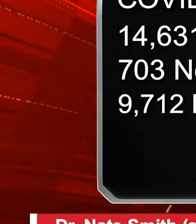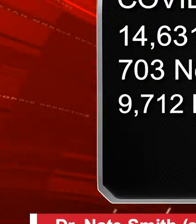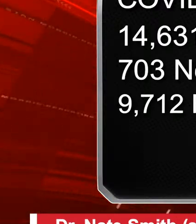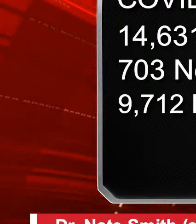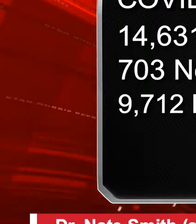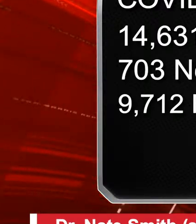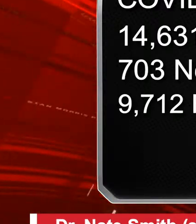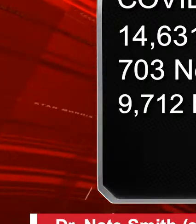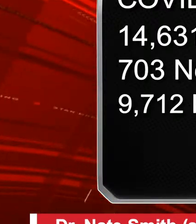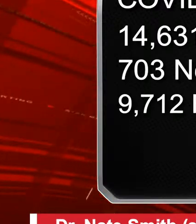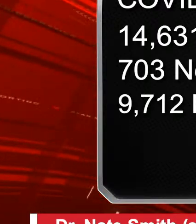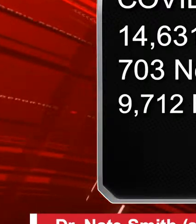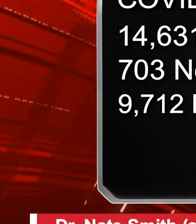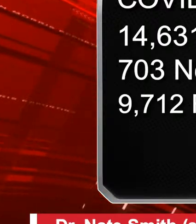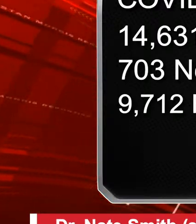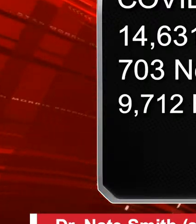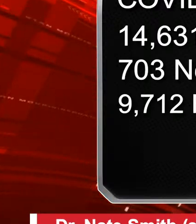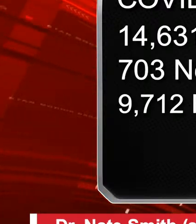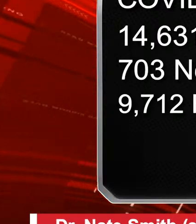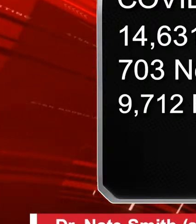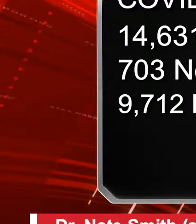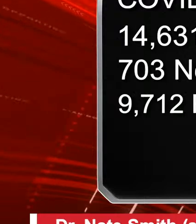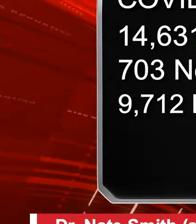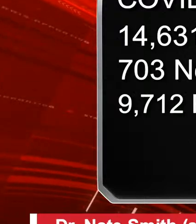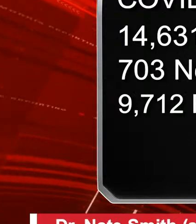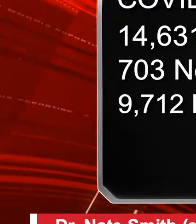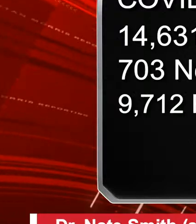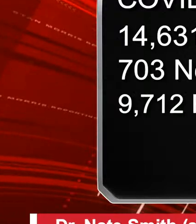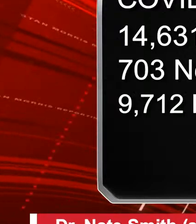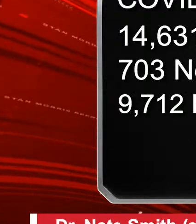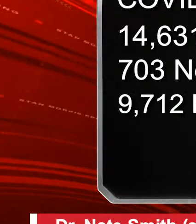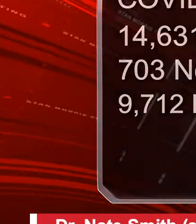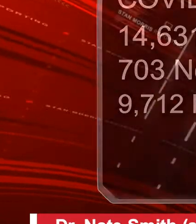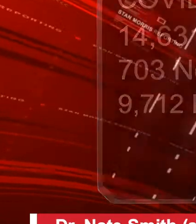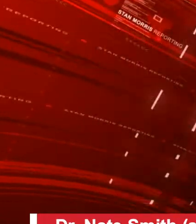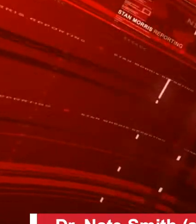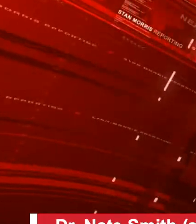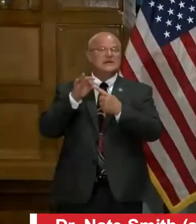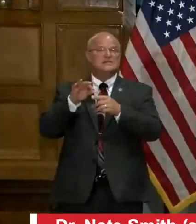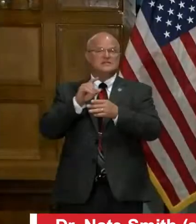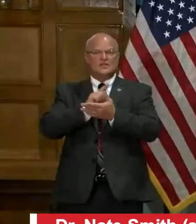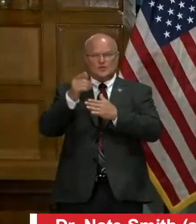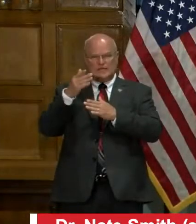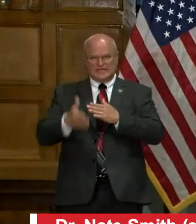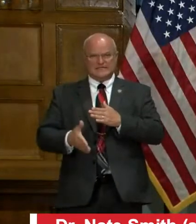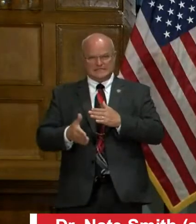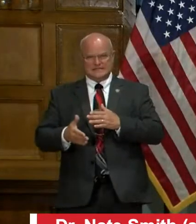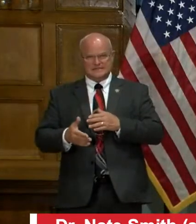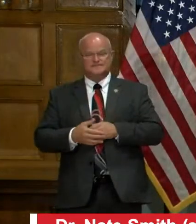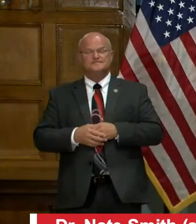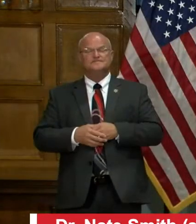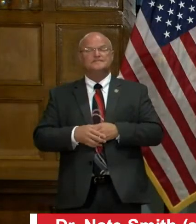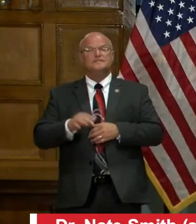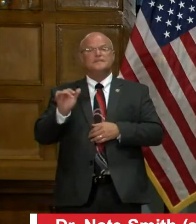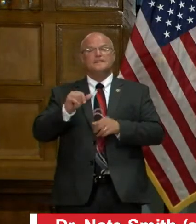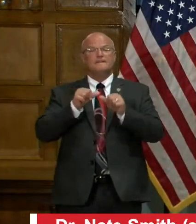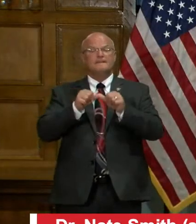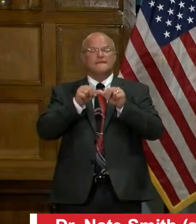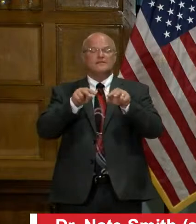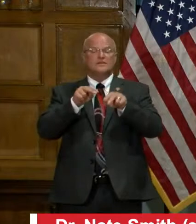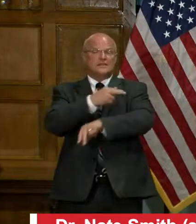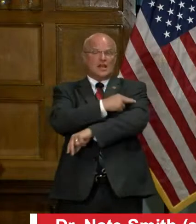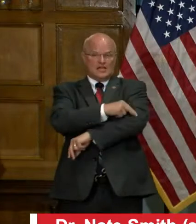very carefully if we want to limit the spread of COVID-19, especially on the weekends. We're also continuing to